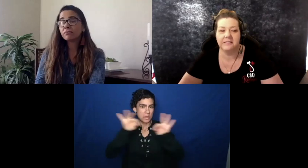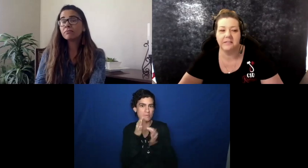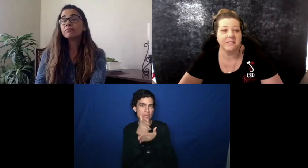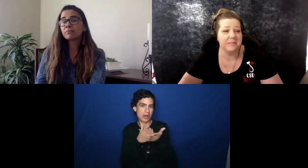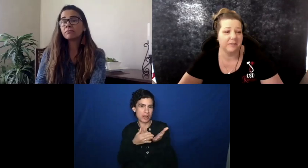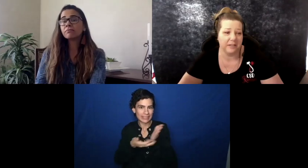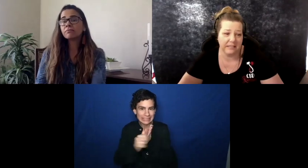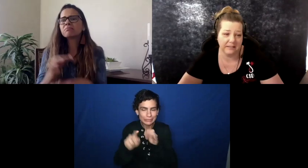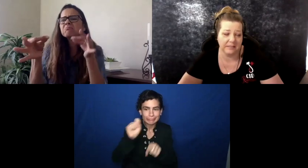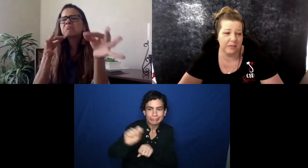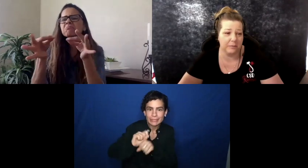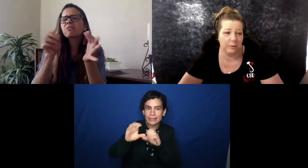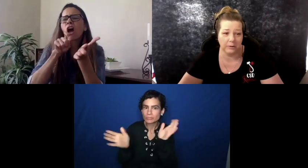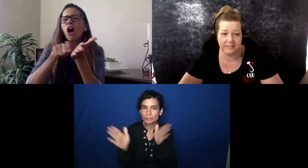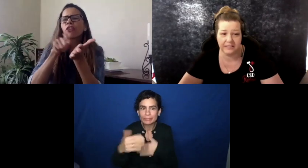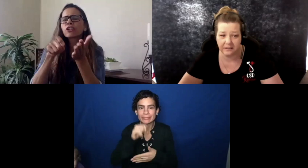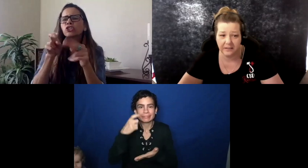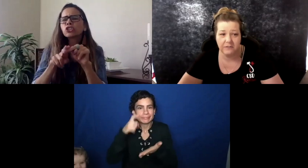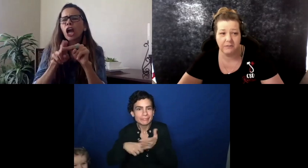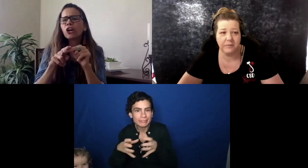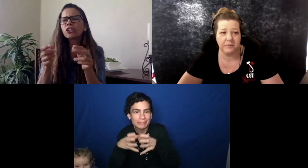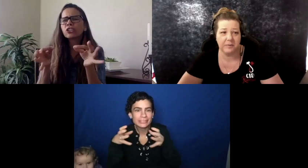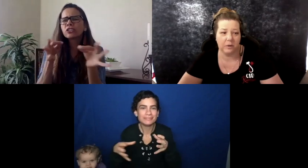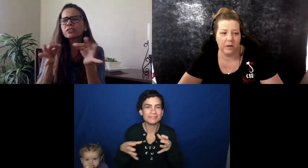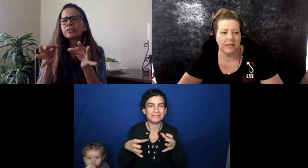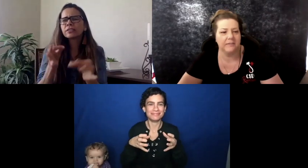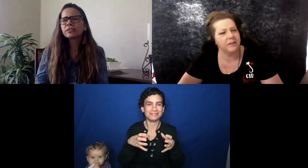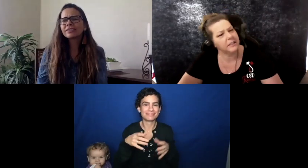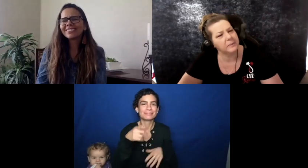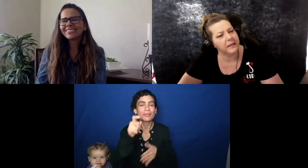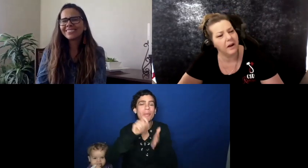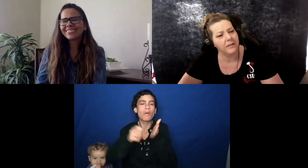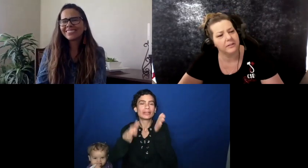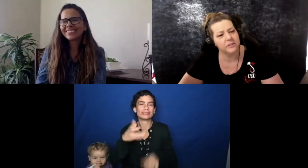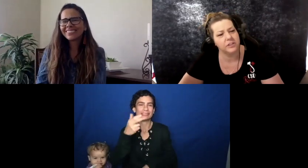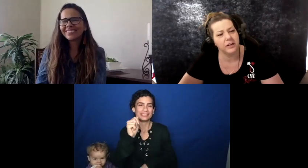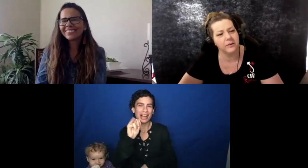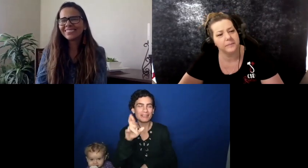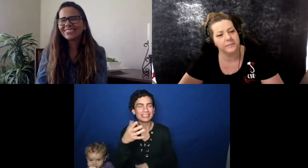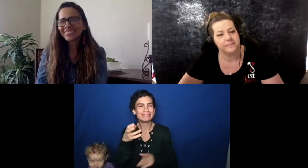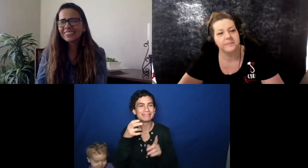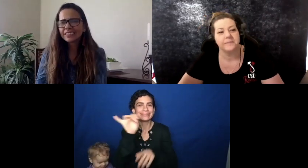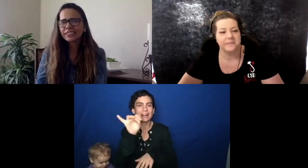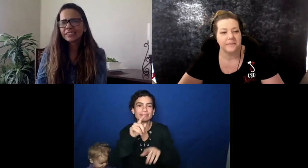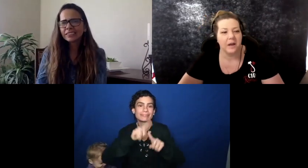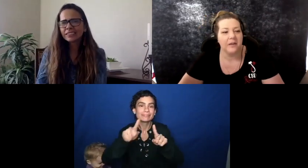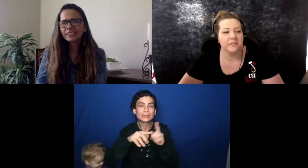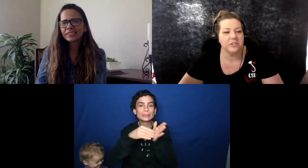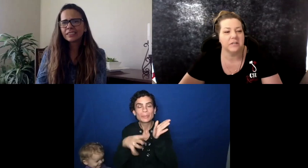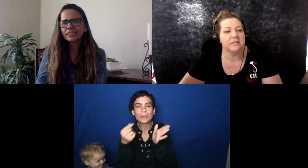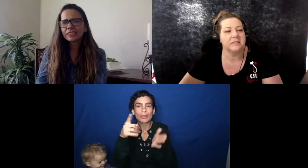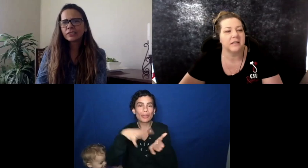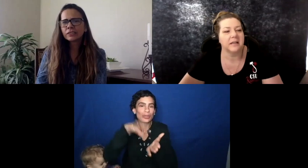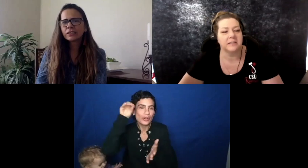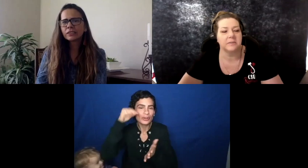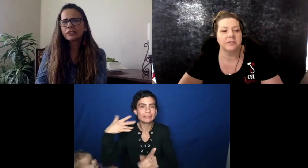the self-esteem of our kids. It's been an important skill for them to be able to work on. If you can explain author's chair. Author's chair